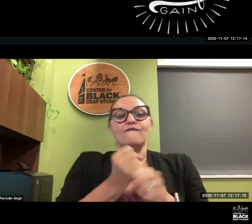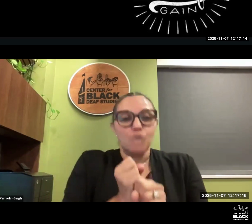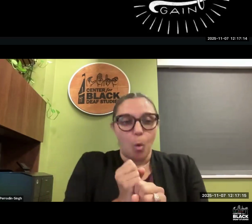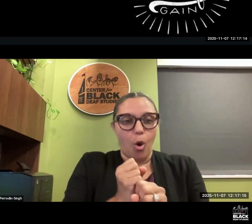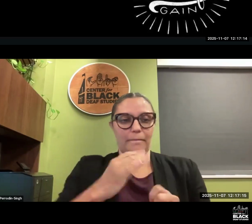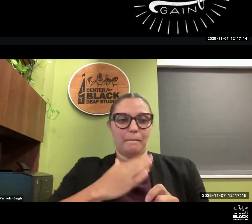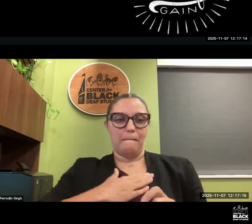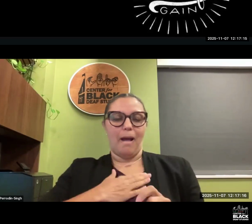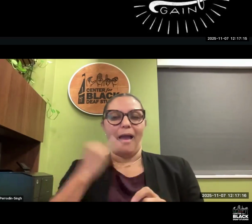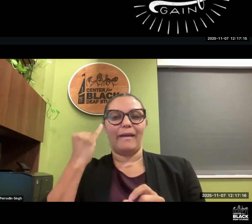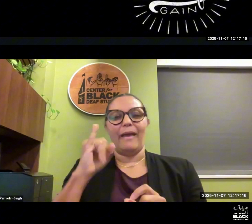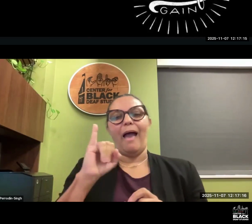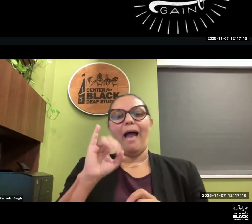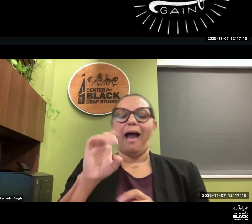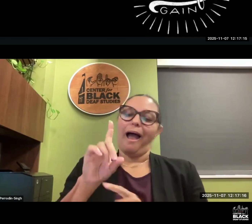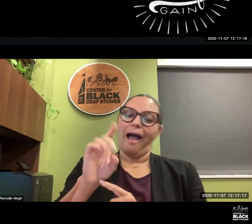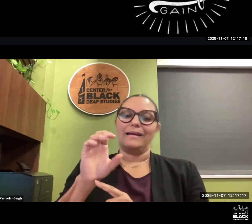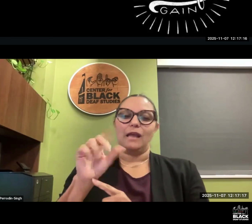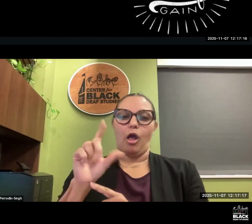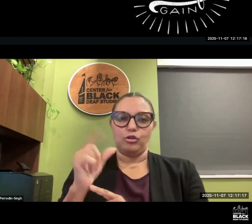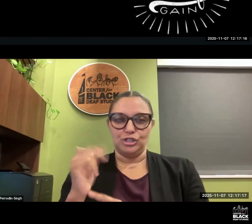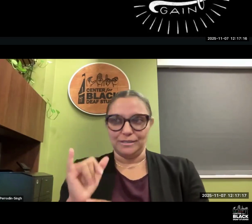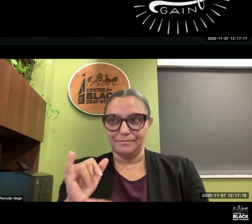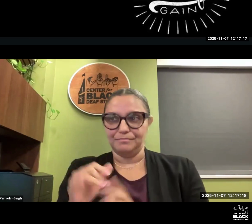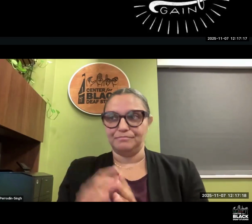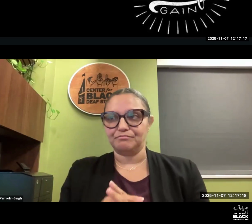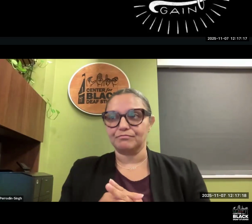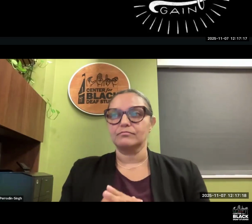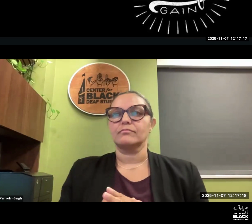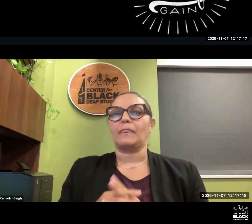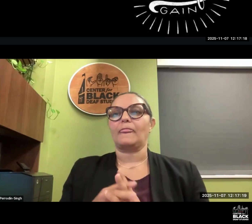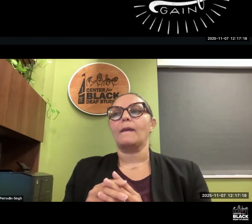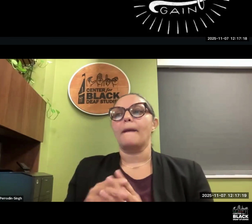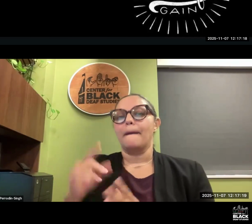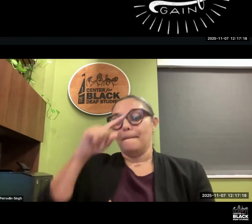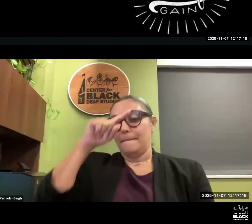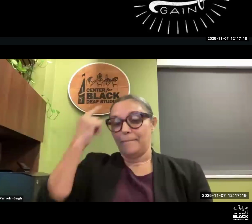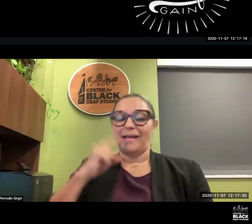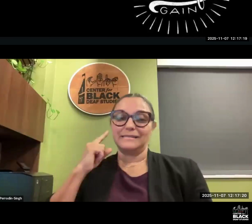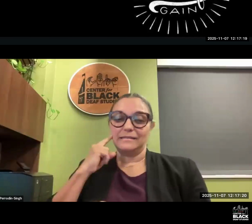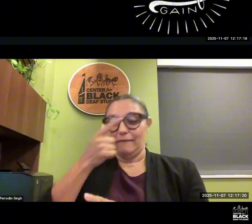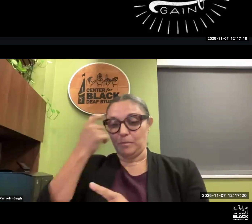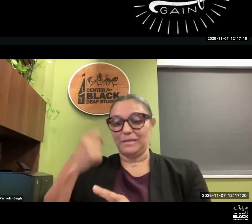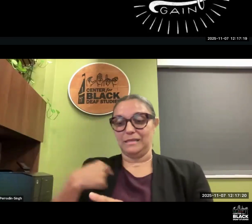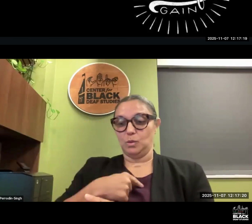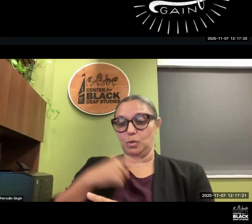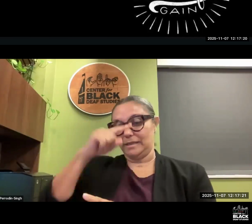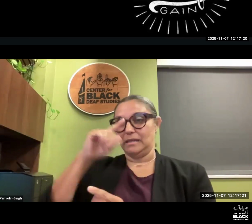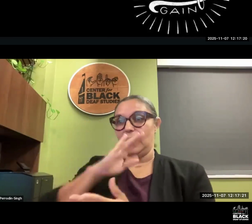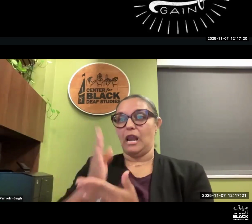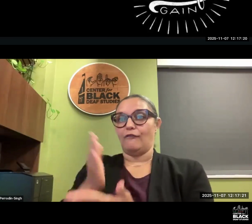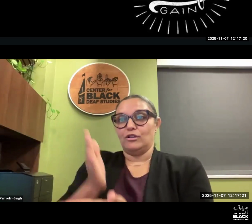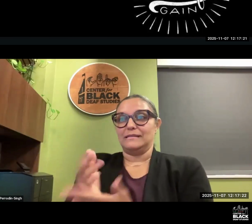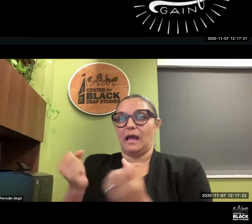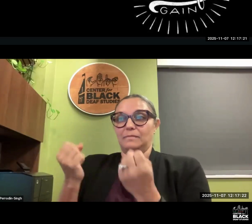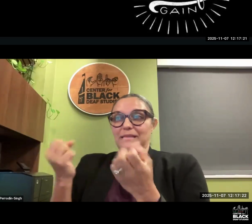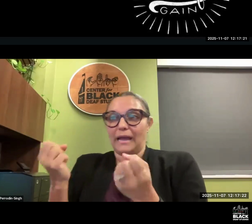There was also a racial and language difference that contributed towards this ideology.